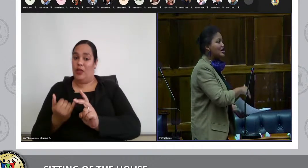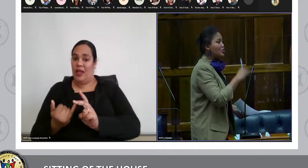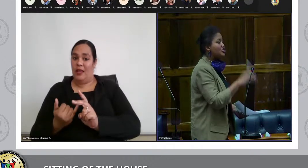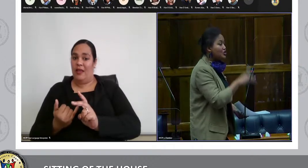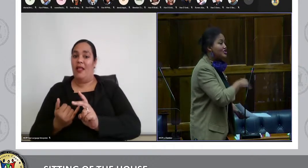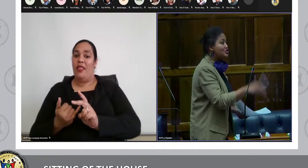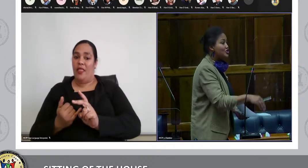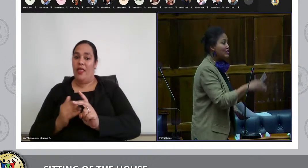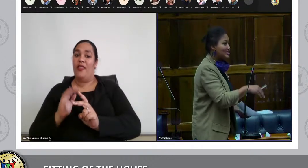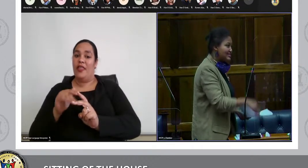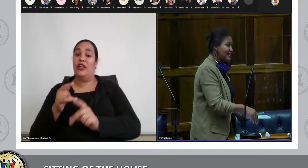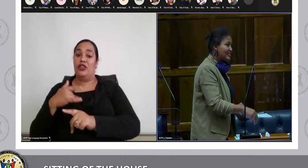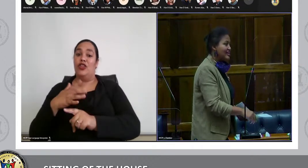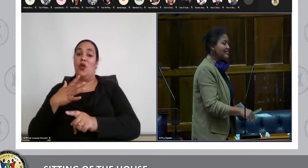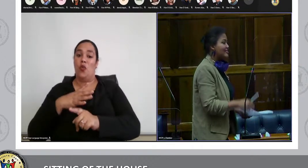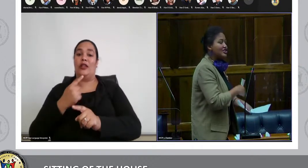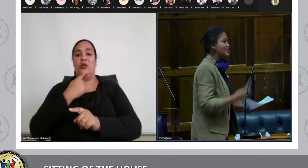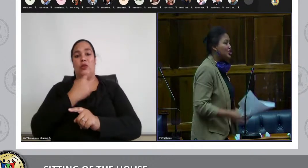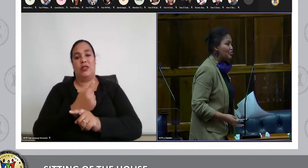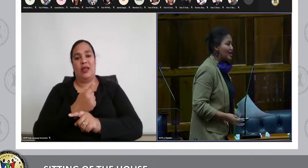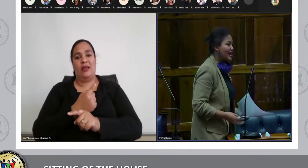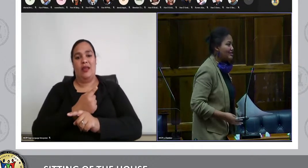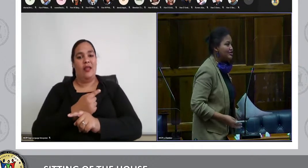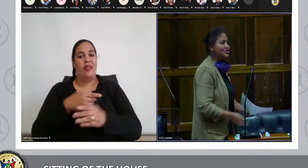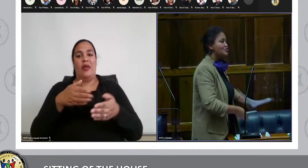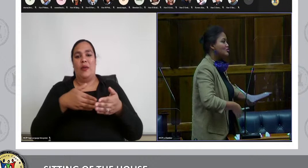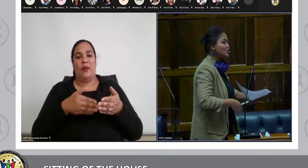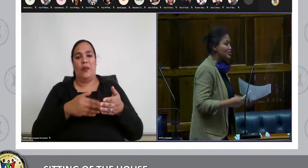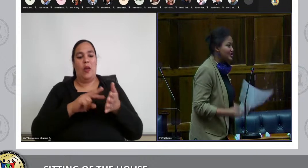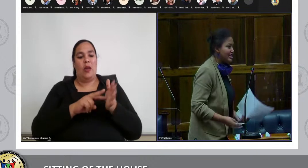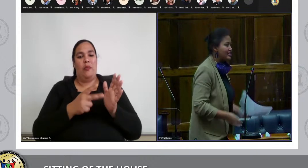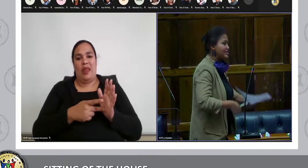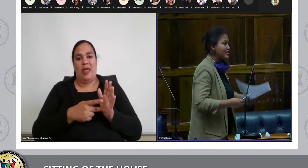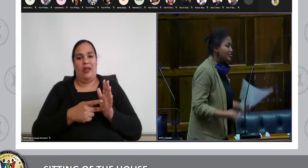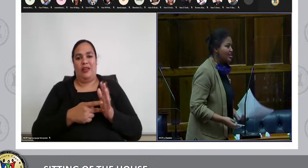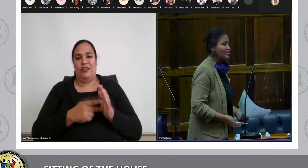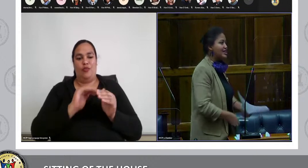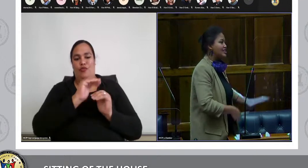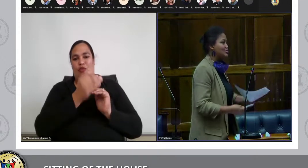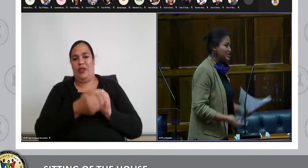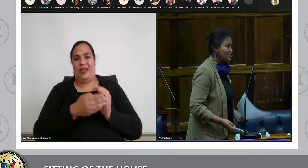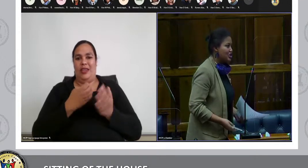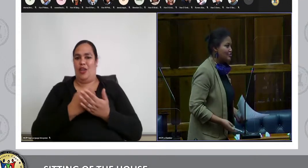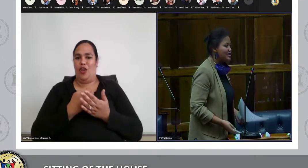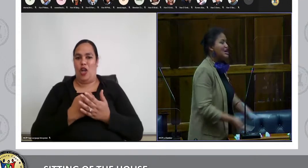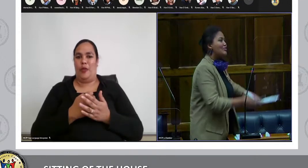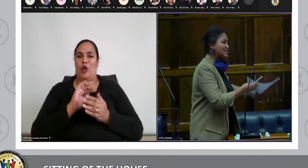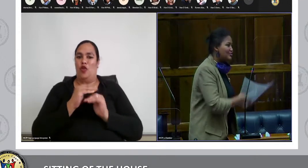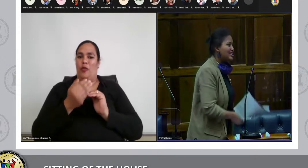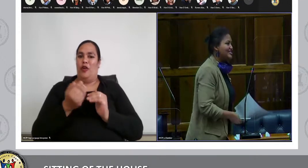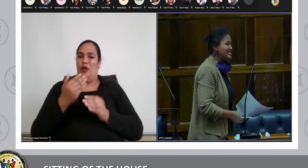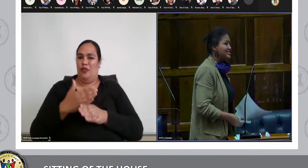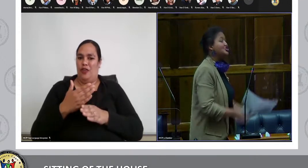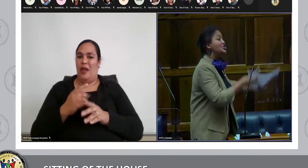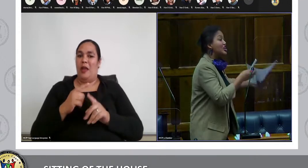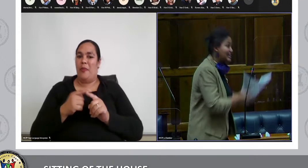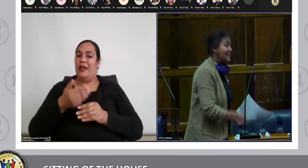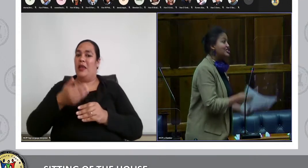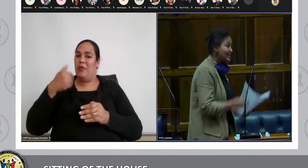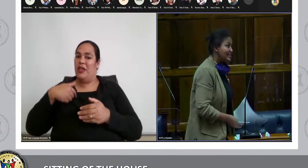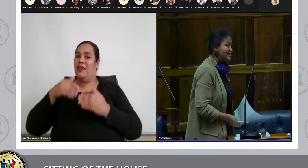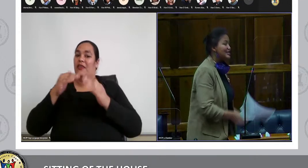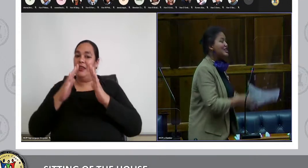And then she wants to come and say that there's no plan to protect the economy and to protect jobs. But in the previous sitting,